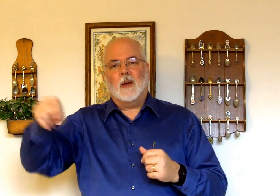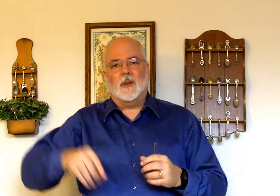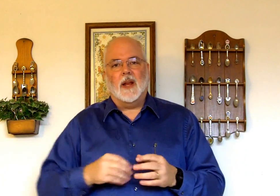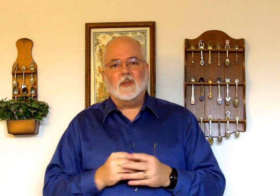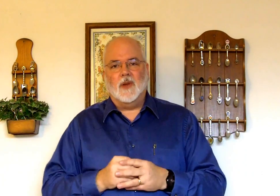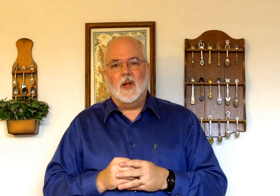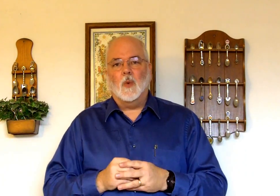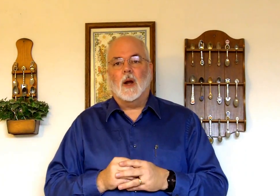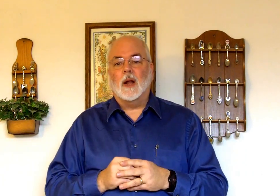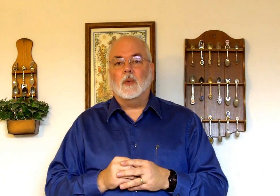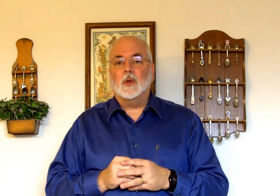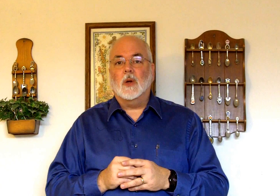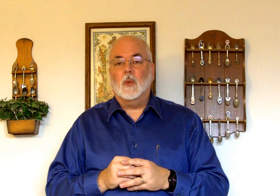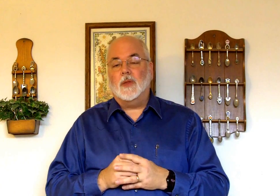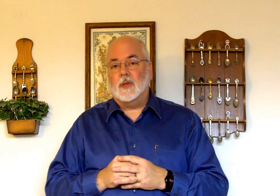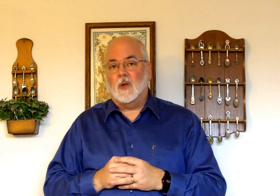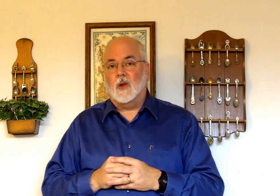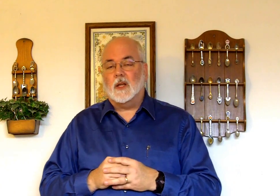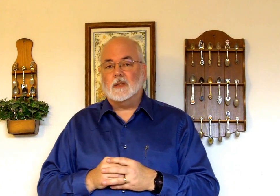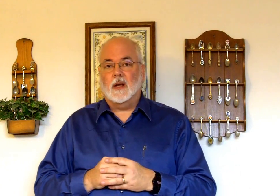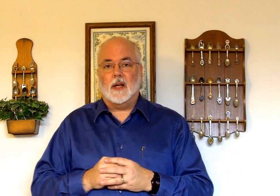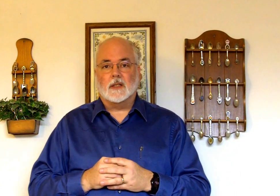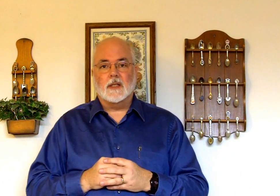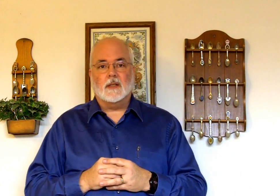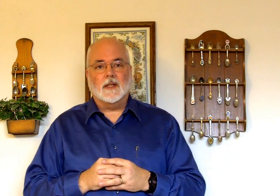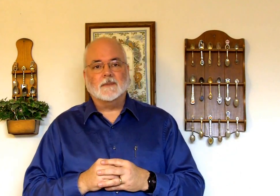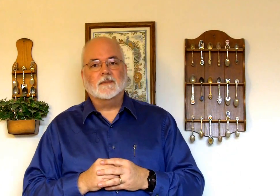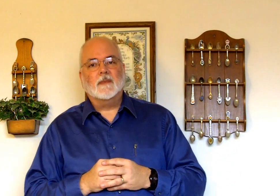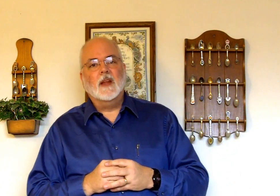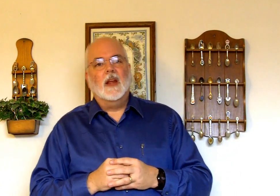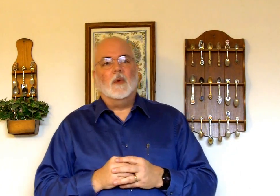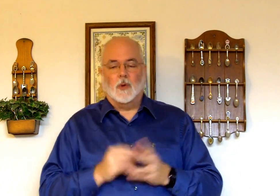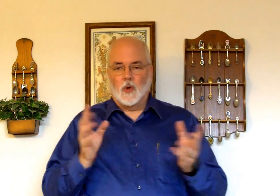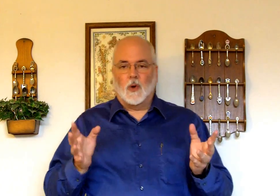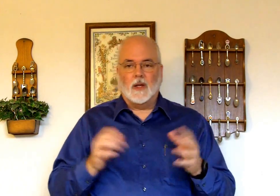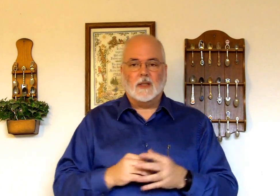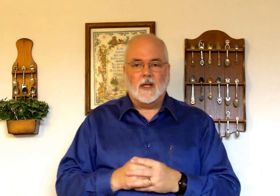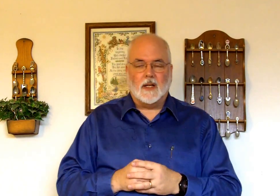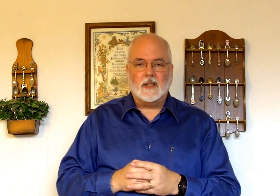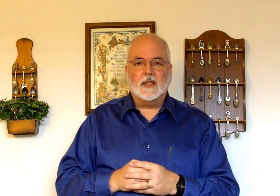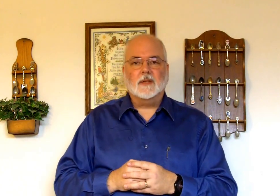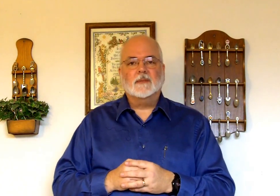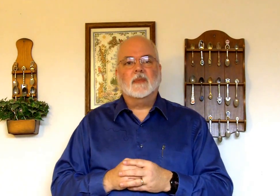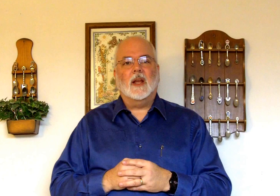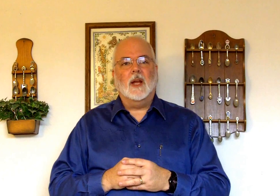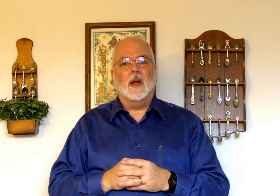to the next video where I will do it with the song that's done at LTC, with the recording that's done at LTC. Anyway, here